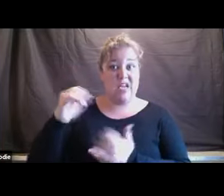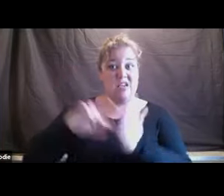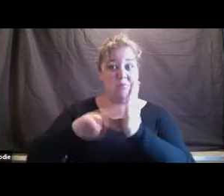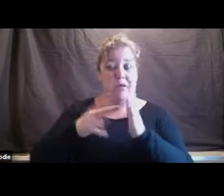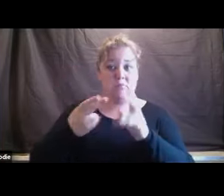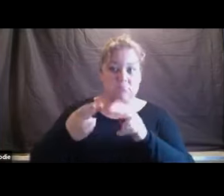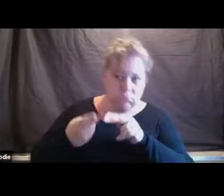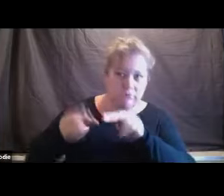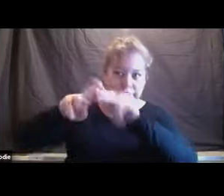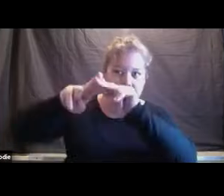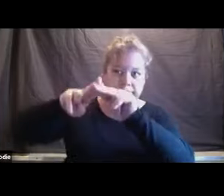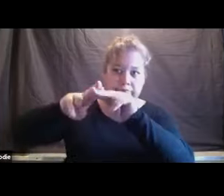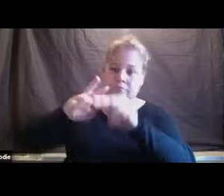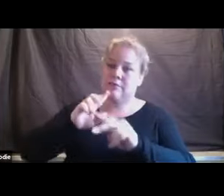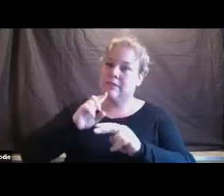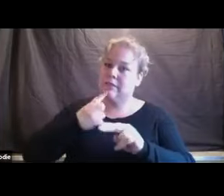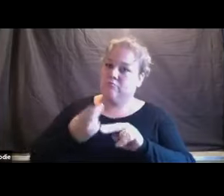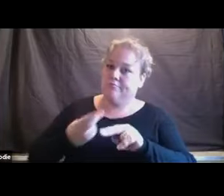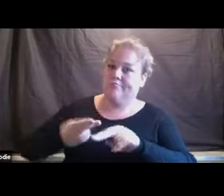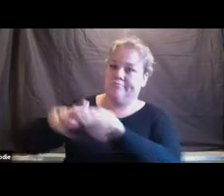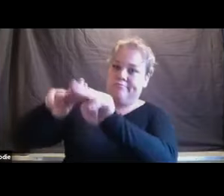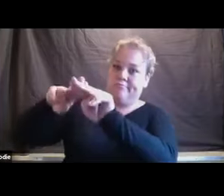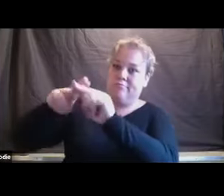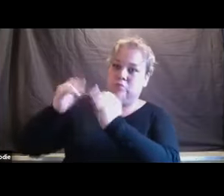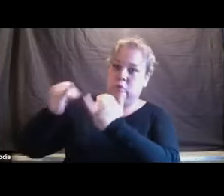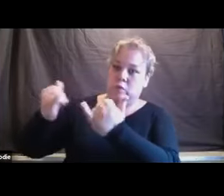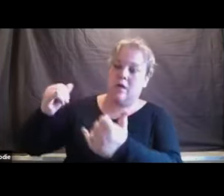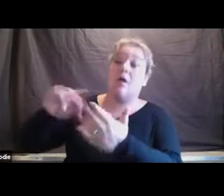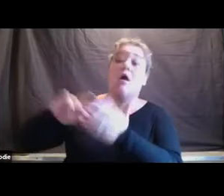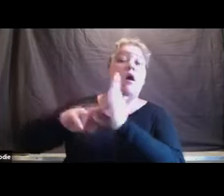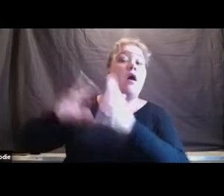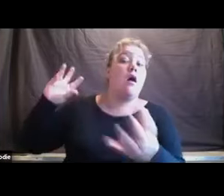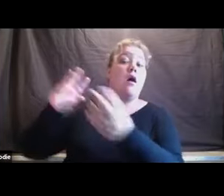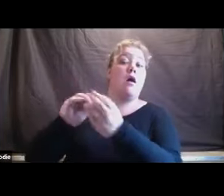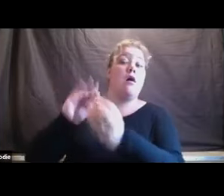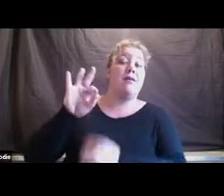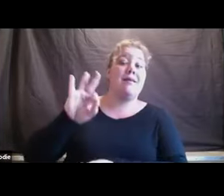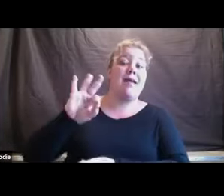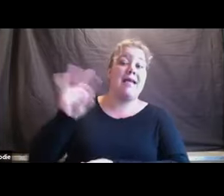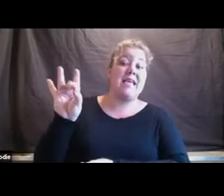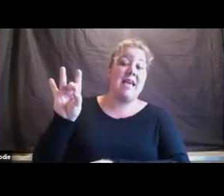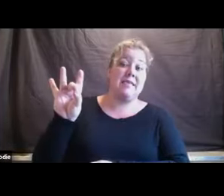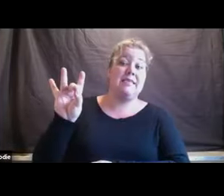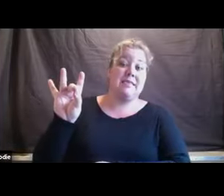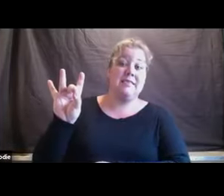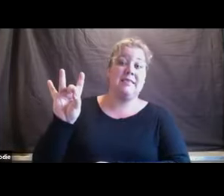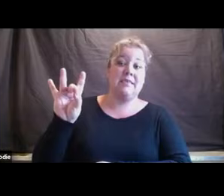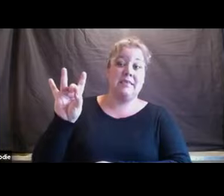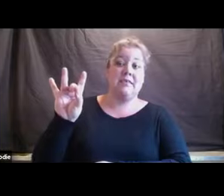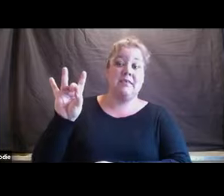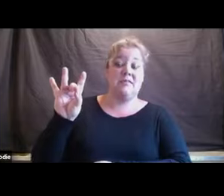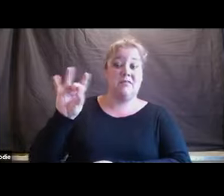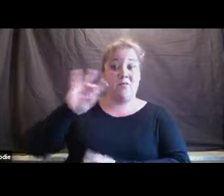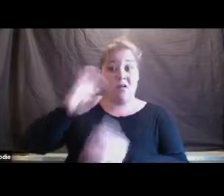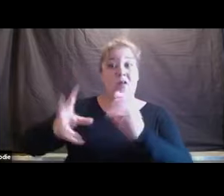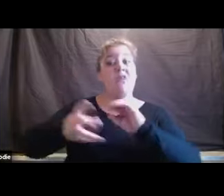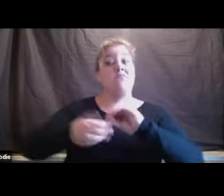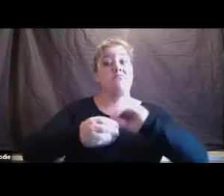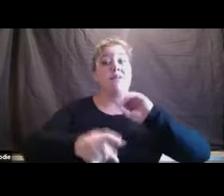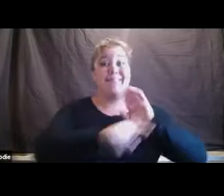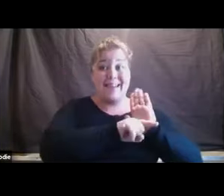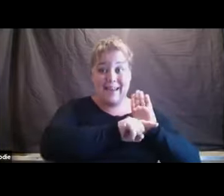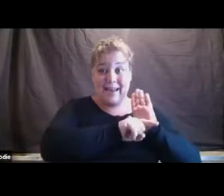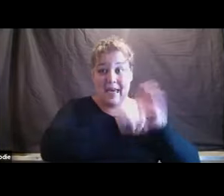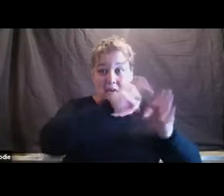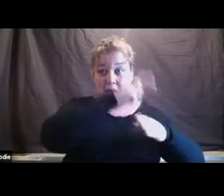increase today, and that brings our total number of cases up to 98. We have a total number of negative test results